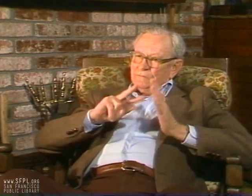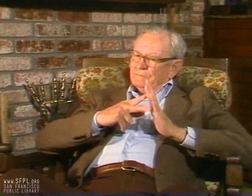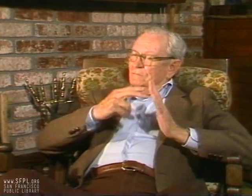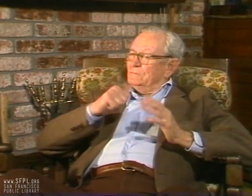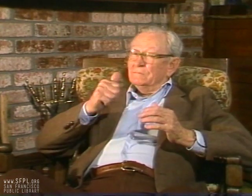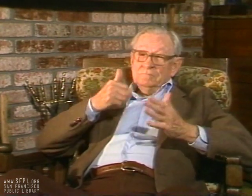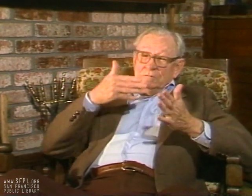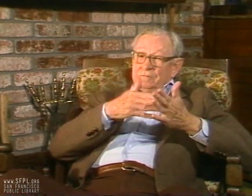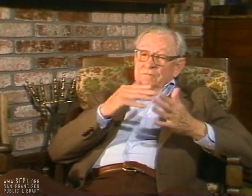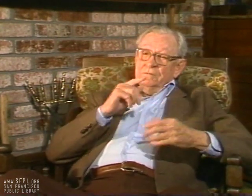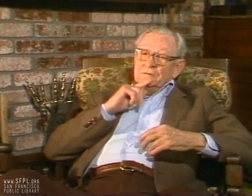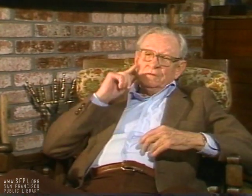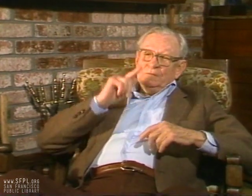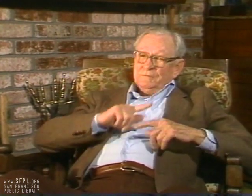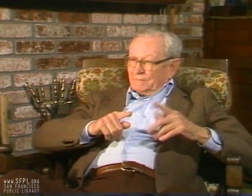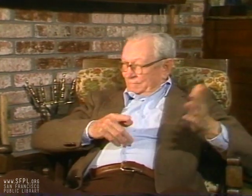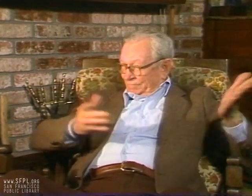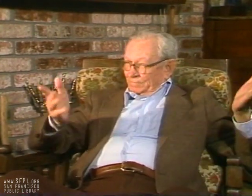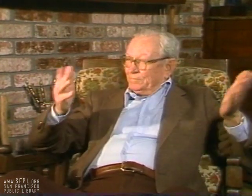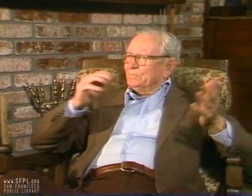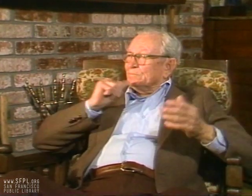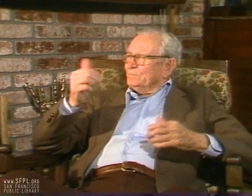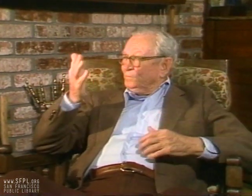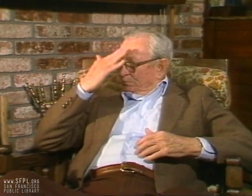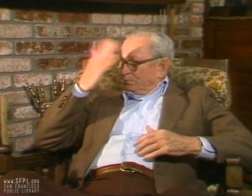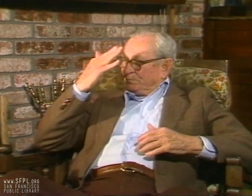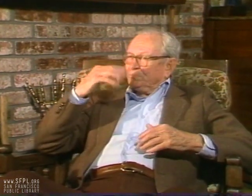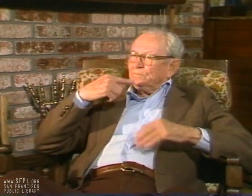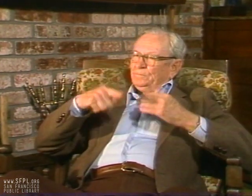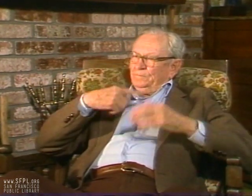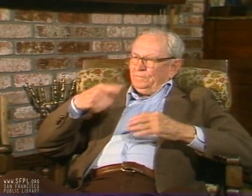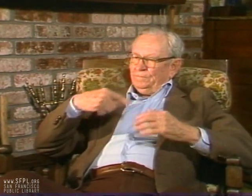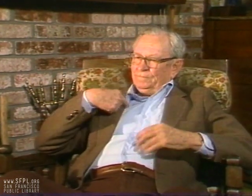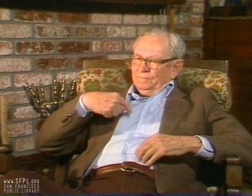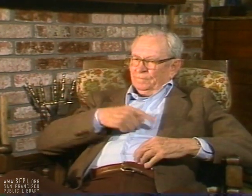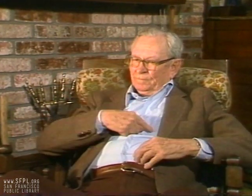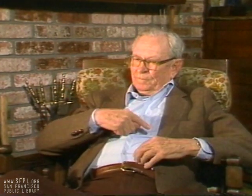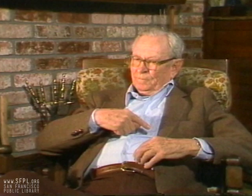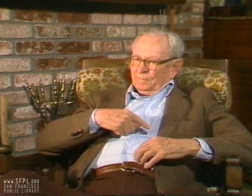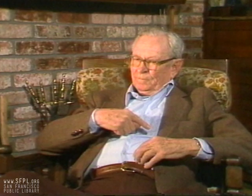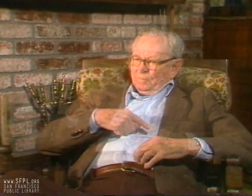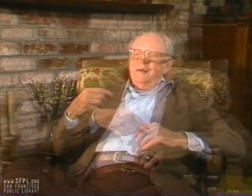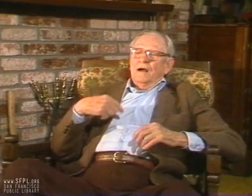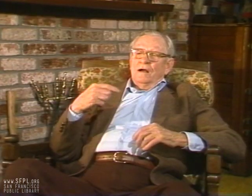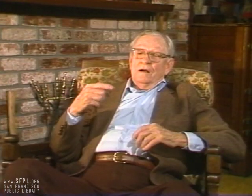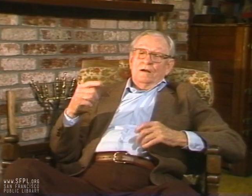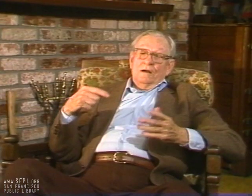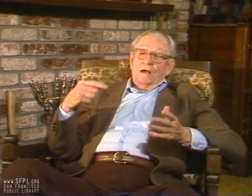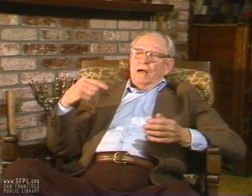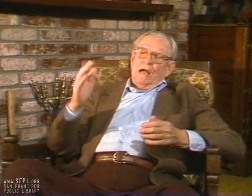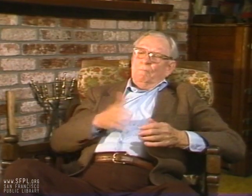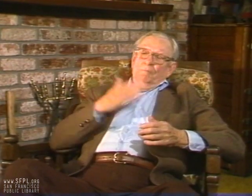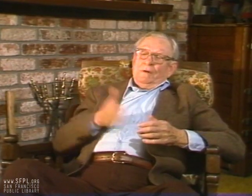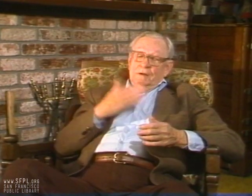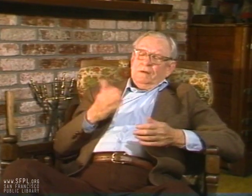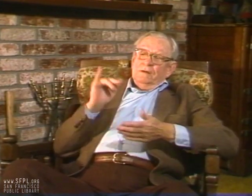They haven't meant any harm. They just didn't know about us. There is one